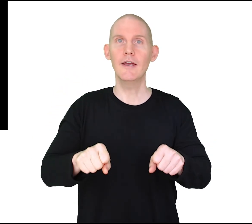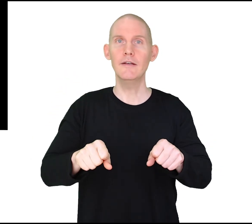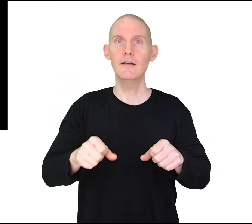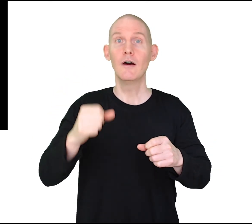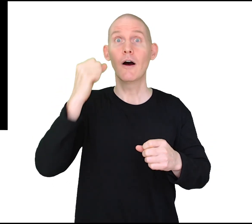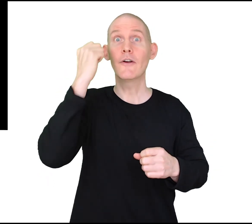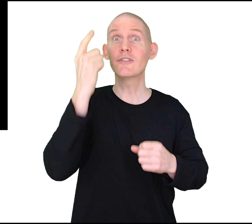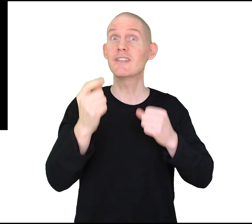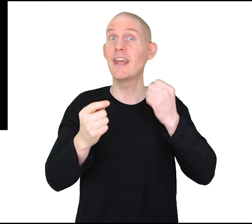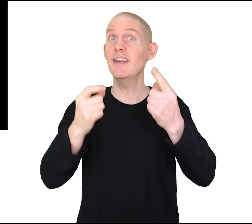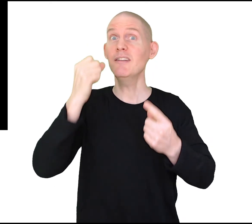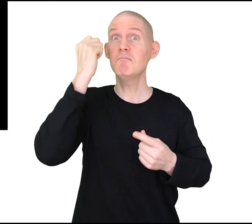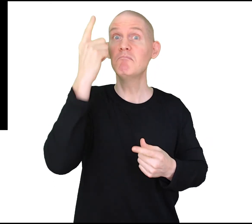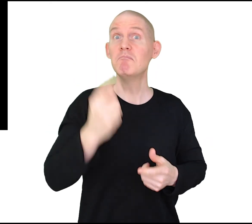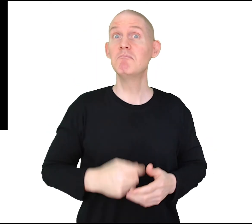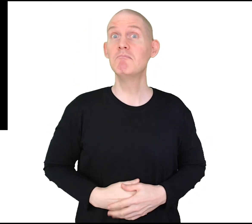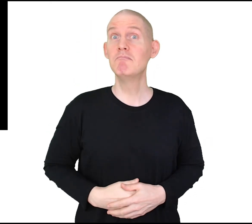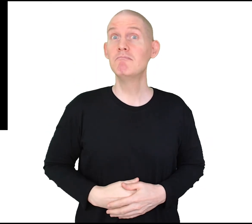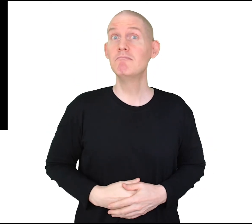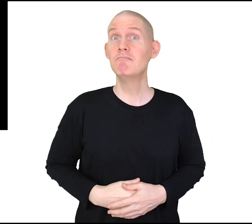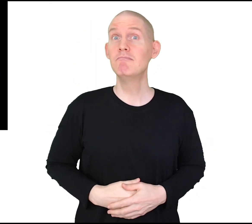can understanding.